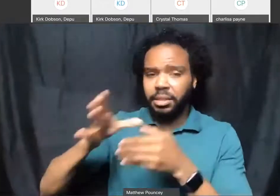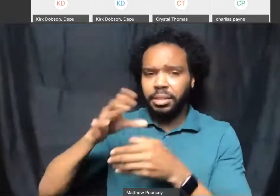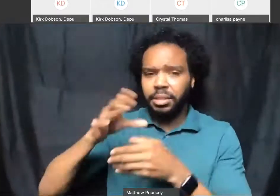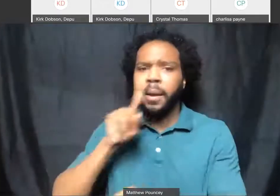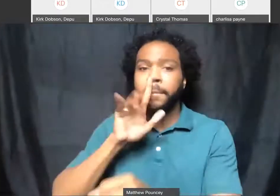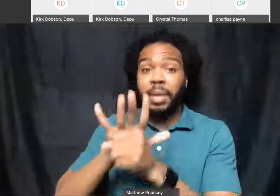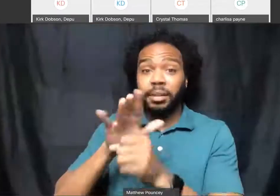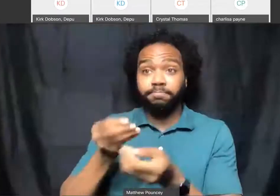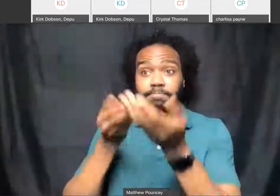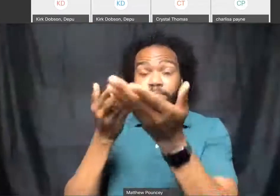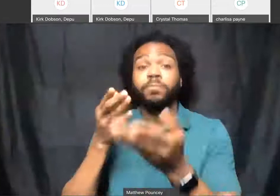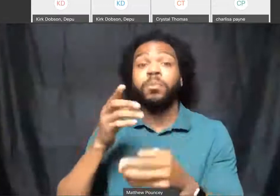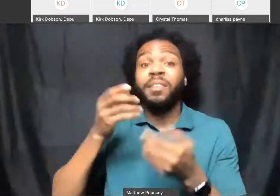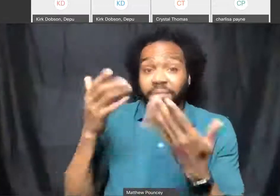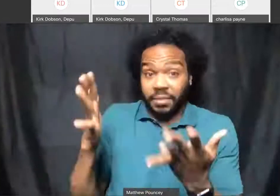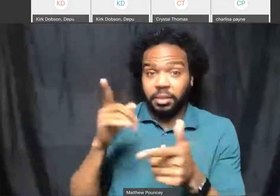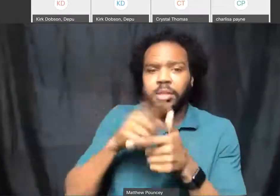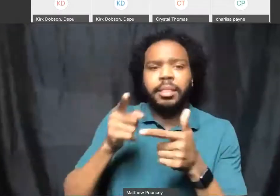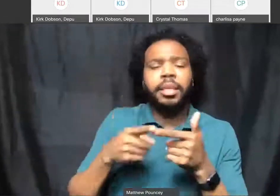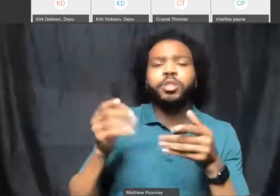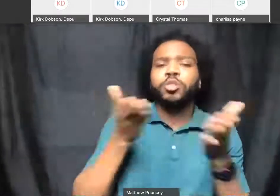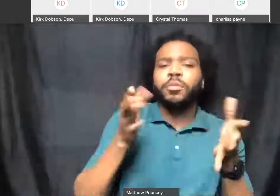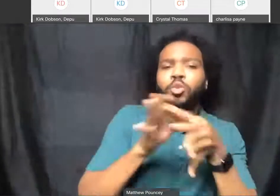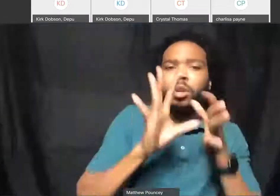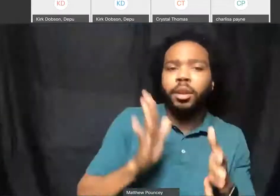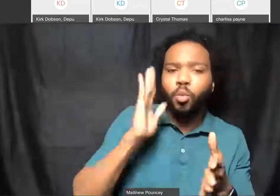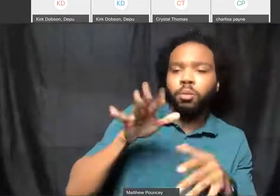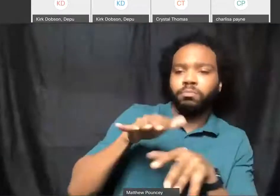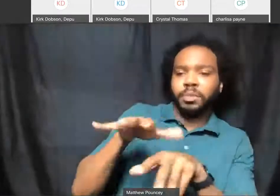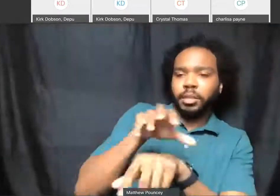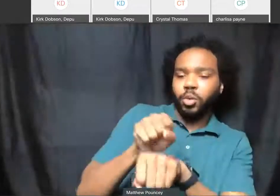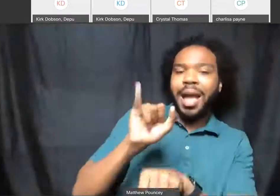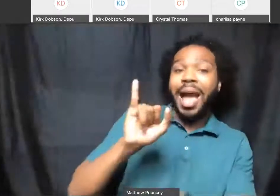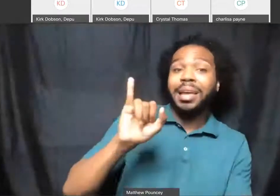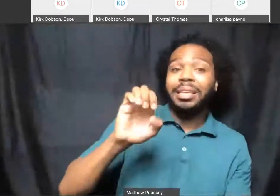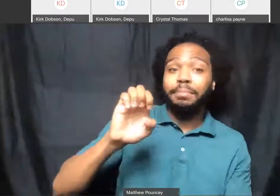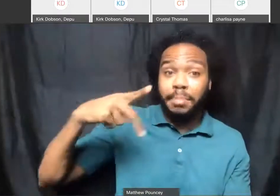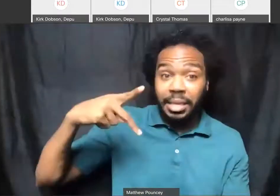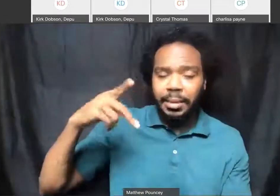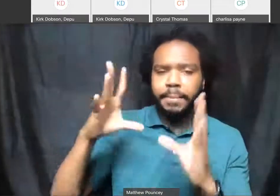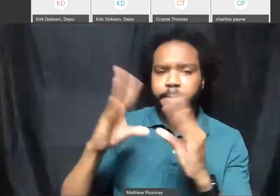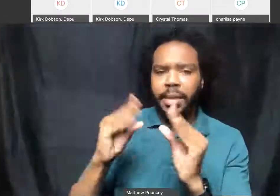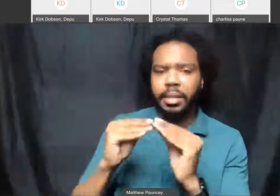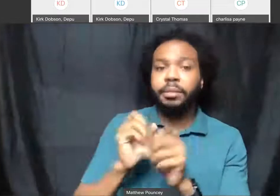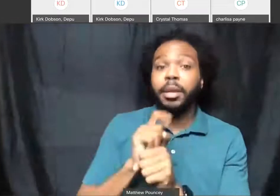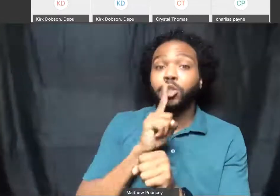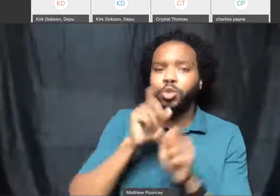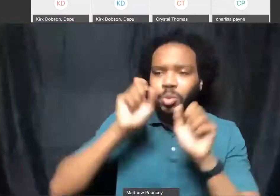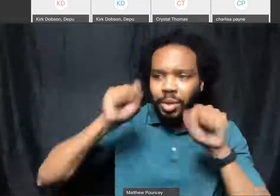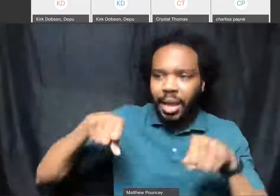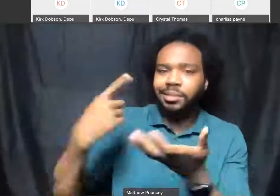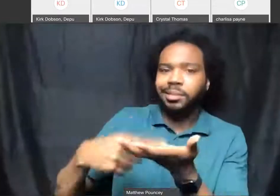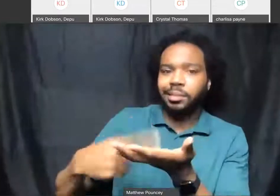coordinator schedules an IDT meeting so that it can be discussed and